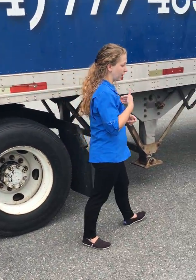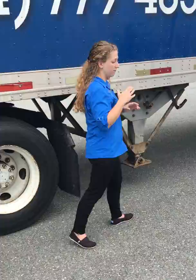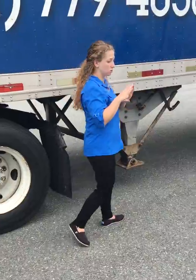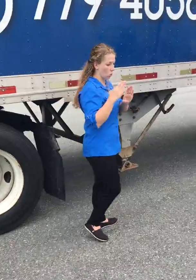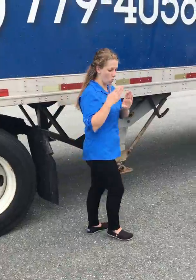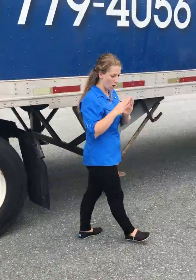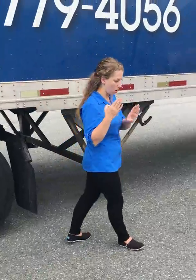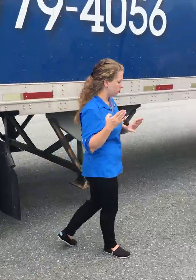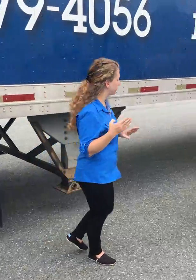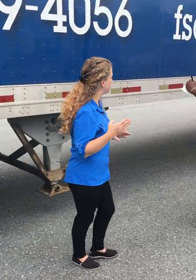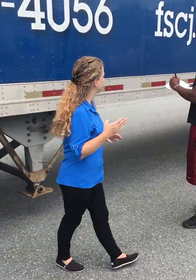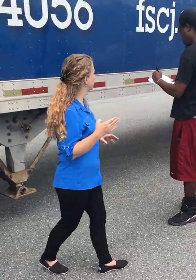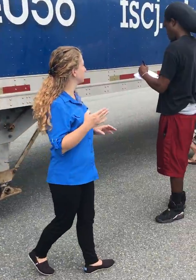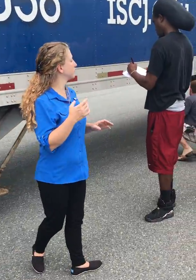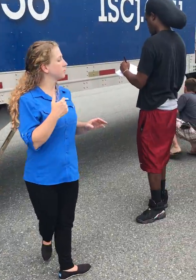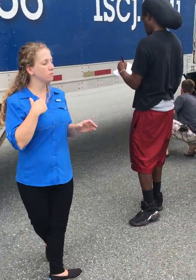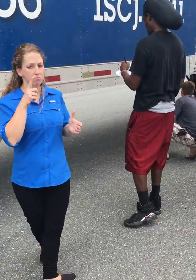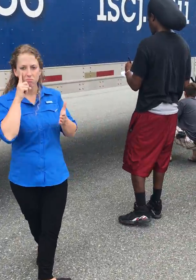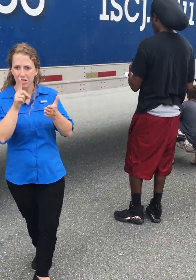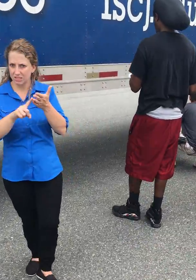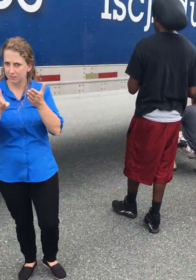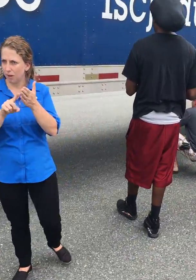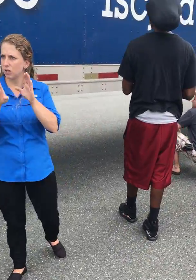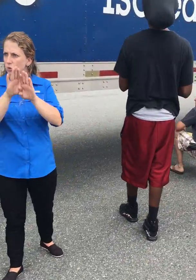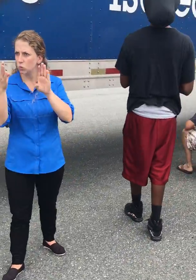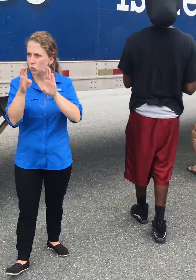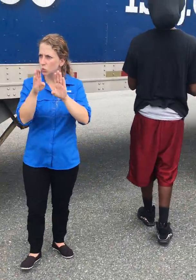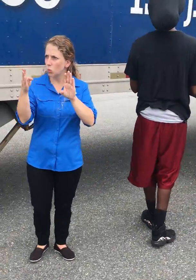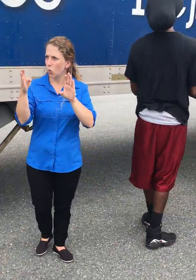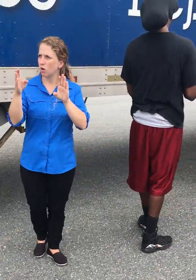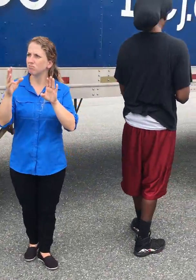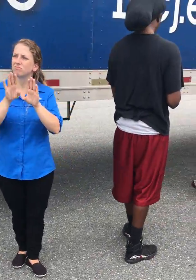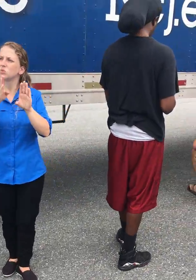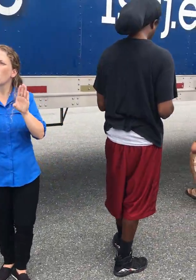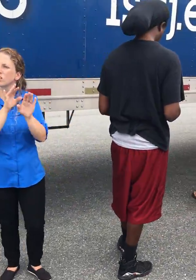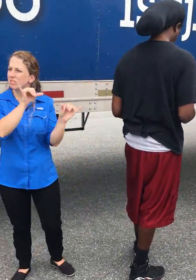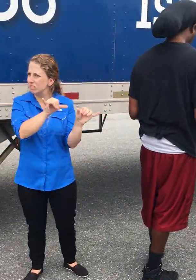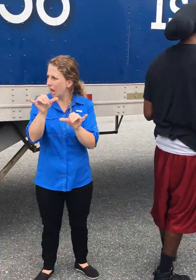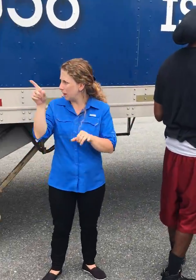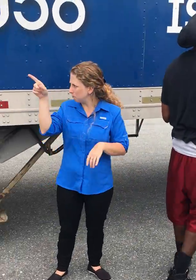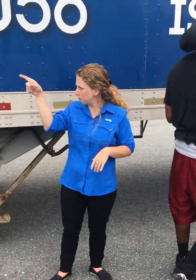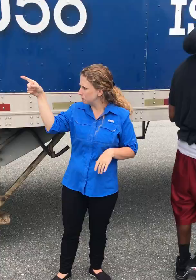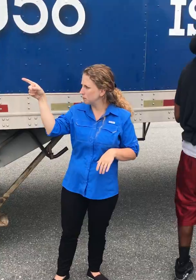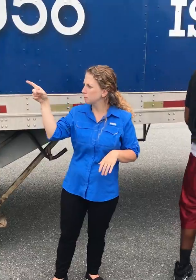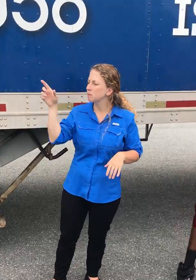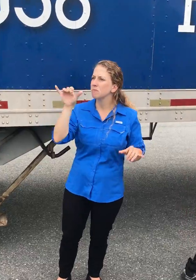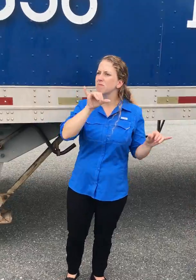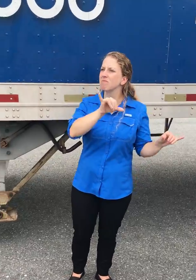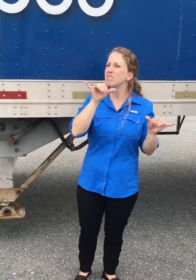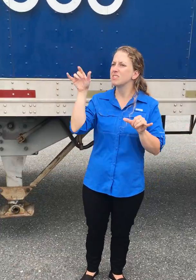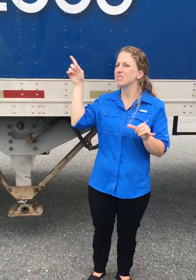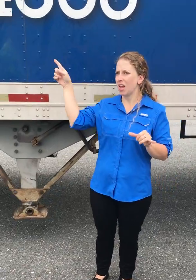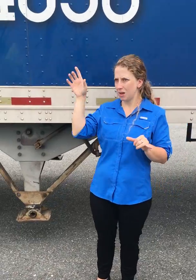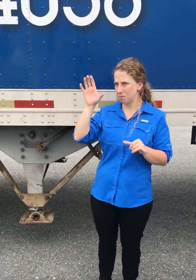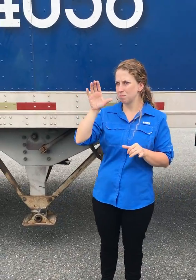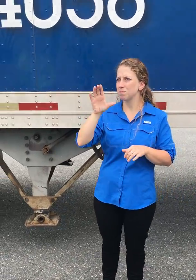I would inspect the door the same way I did the door on the cab of my tractor. I want to check the hinges, making sure that they're intact, they're not cracked or